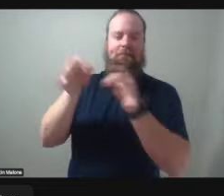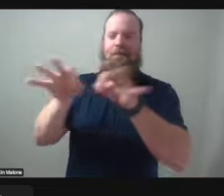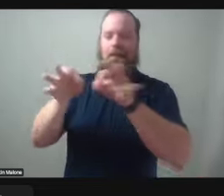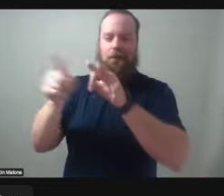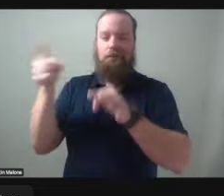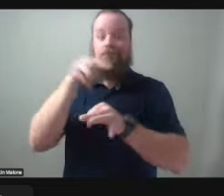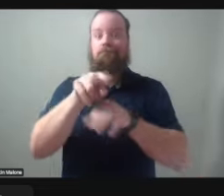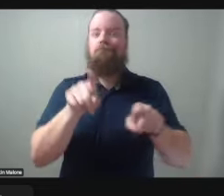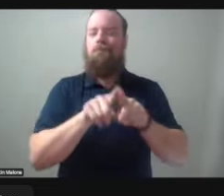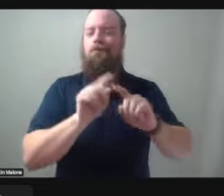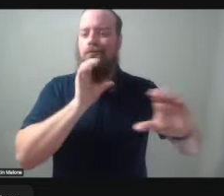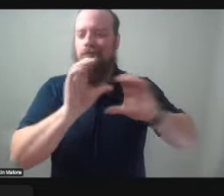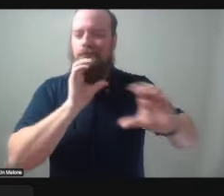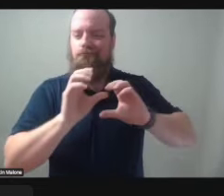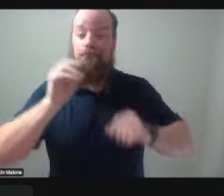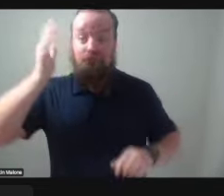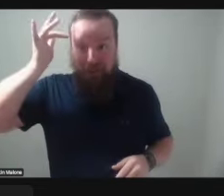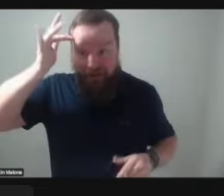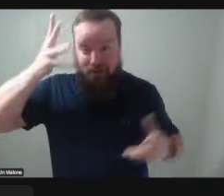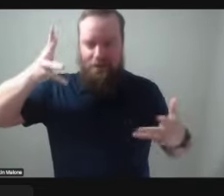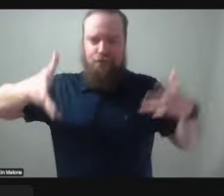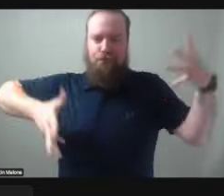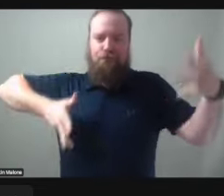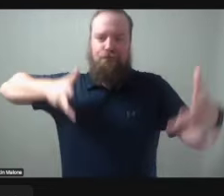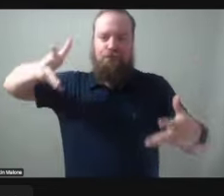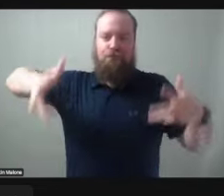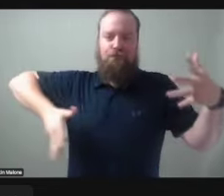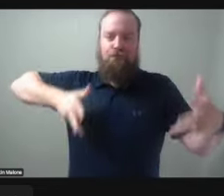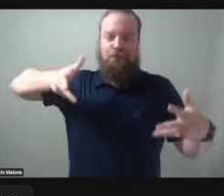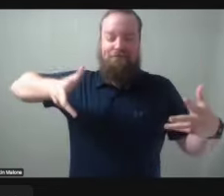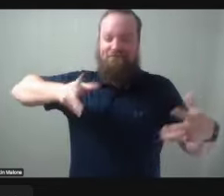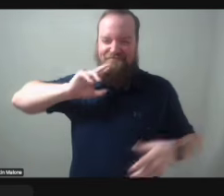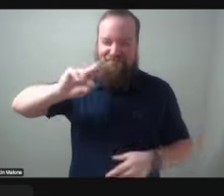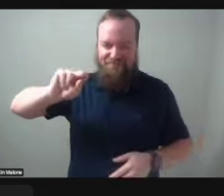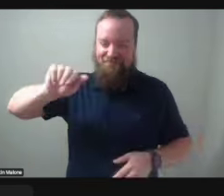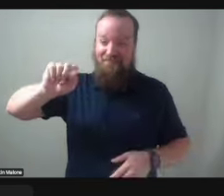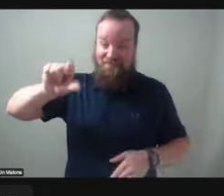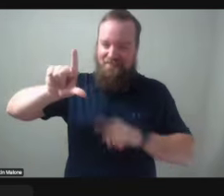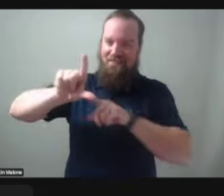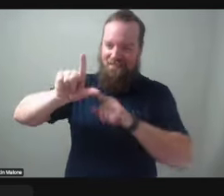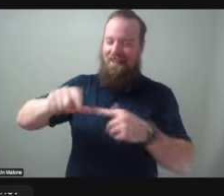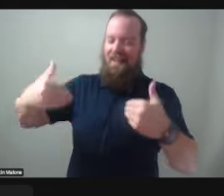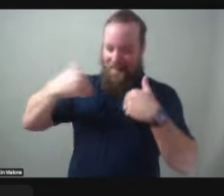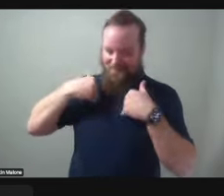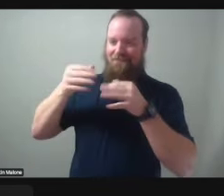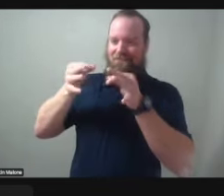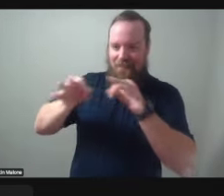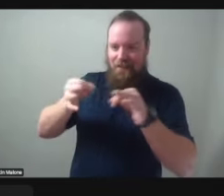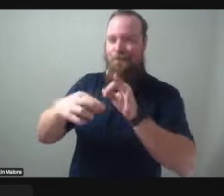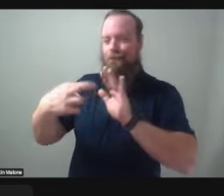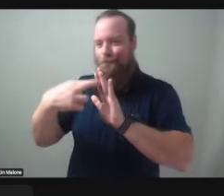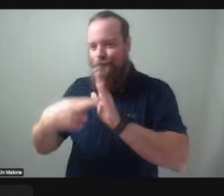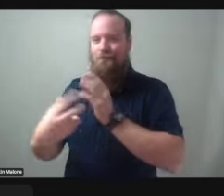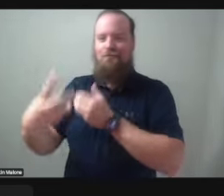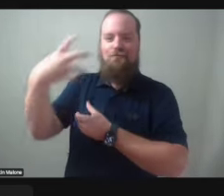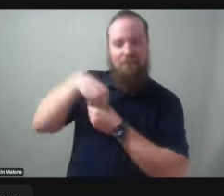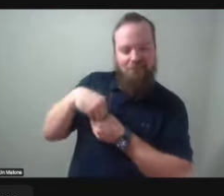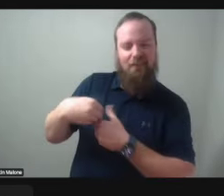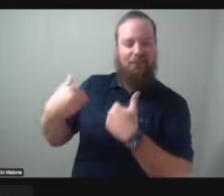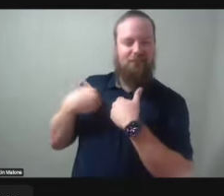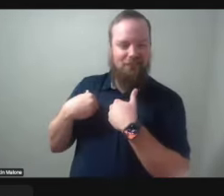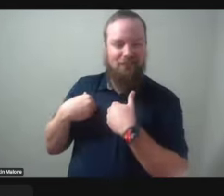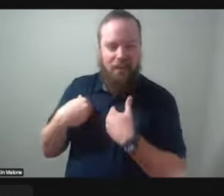prevalent misconception that American Sign Language is not a language, but is rather a means of communication. Many people think it is simply gestures. And I'm here to